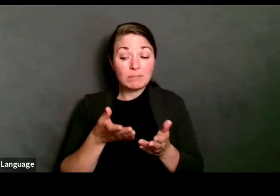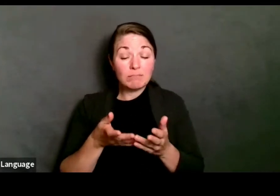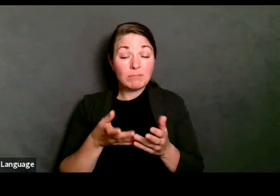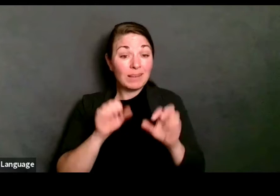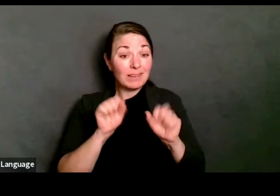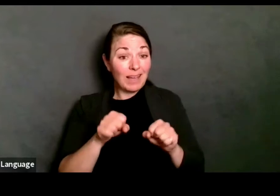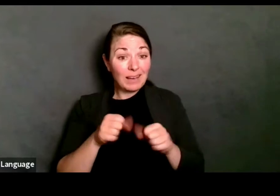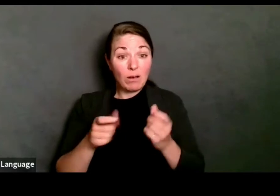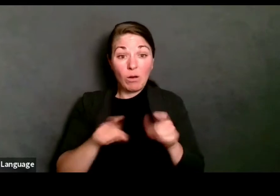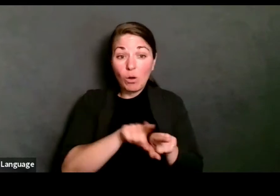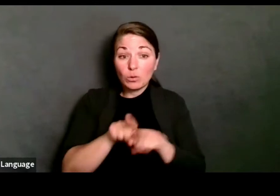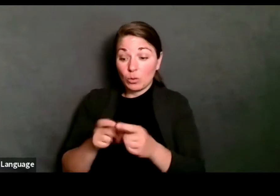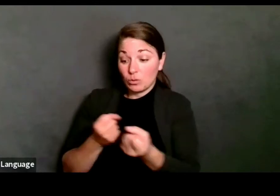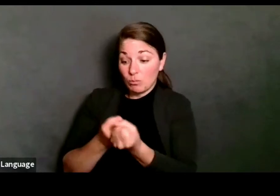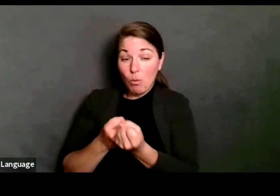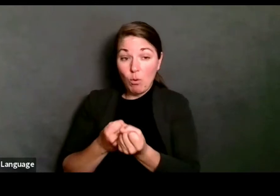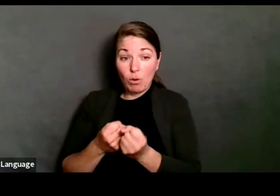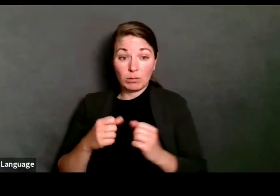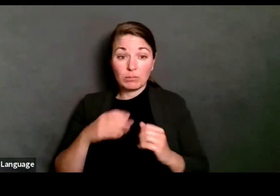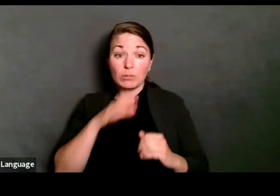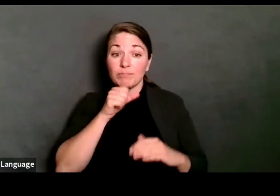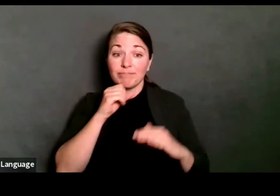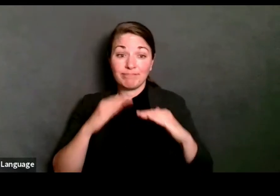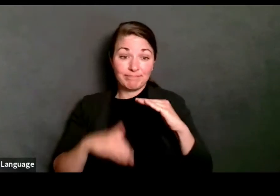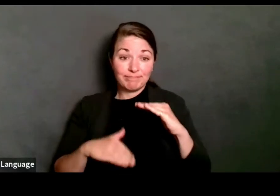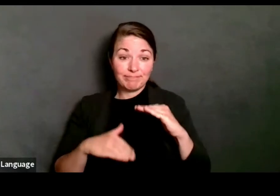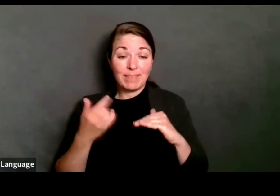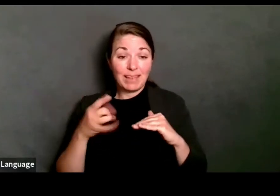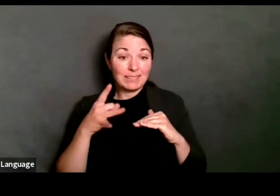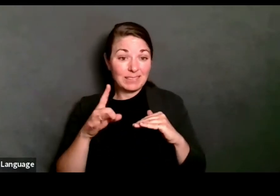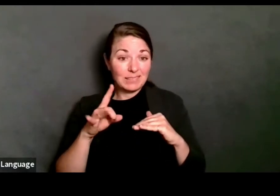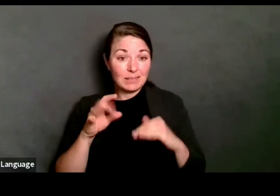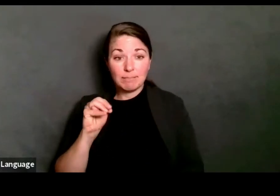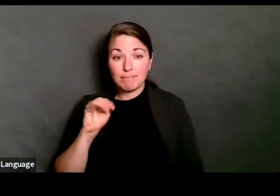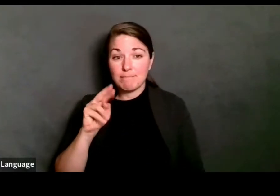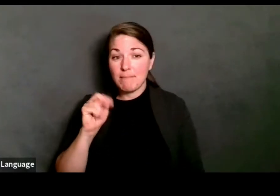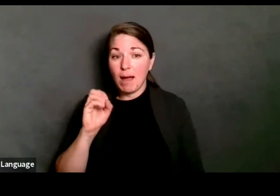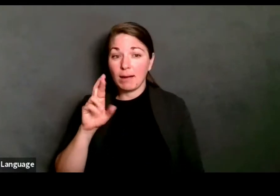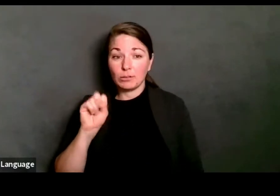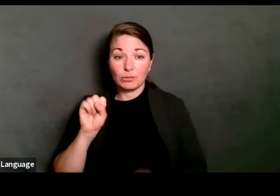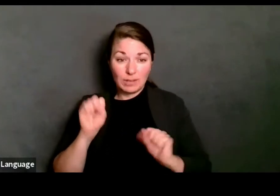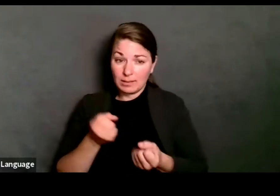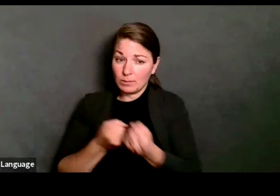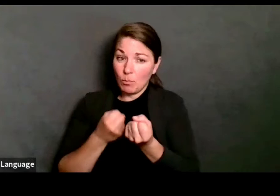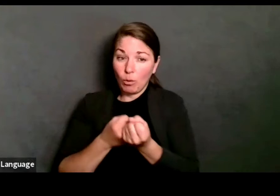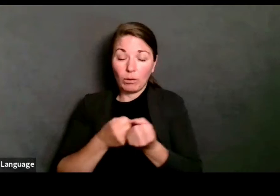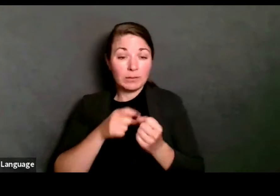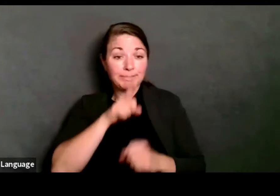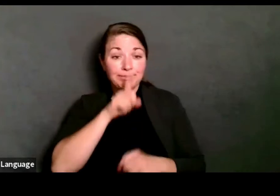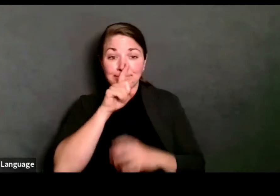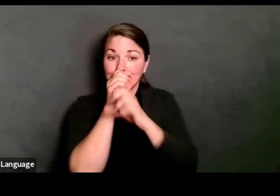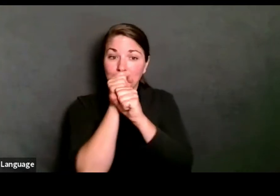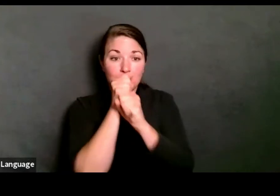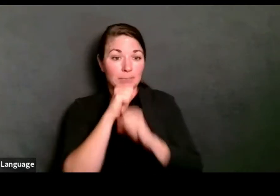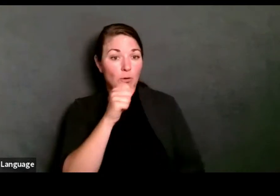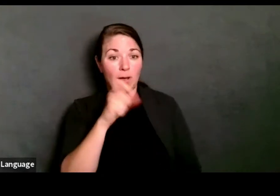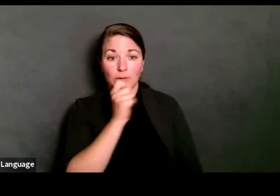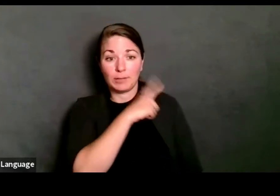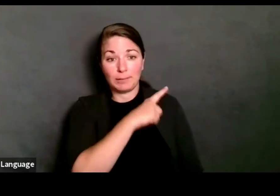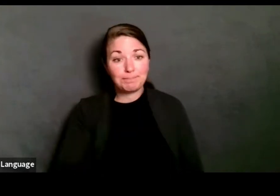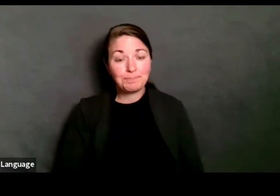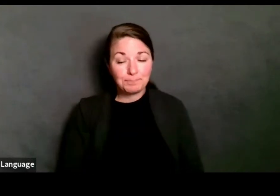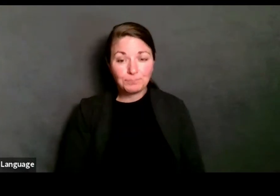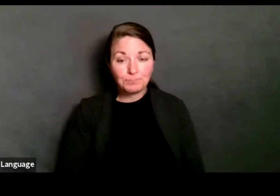providers. Let's get into the good stuff then. We're going to start by talking about systemic